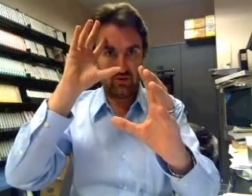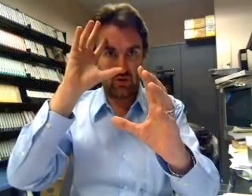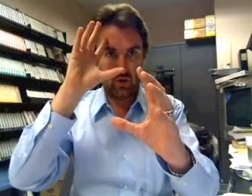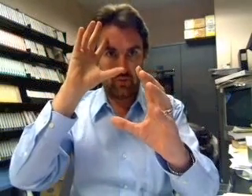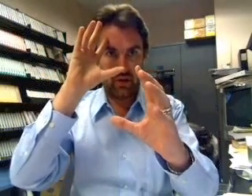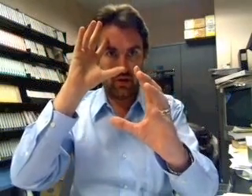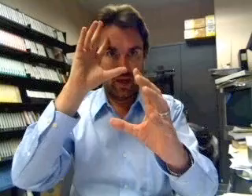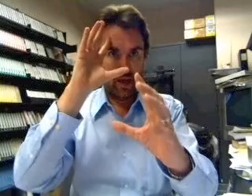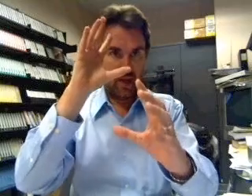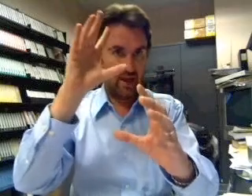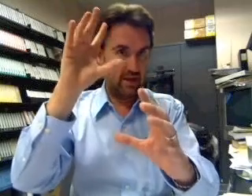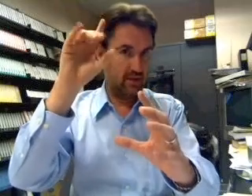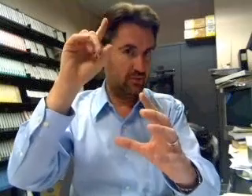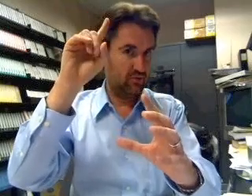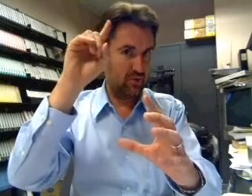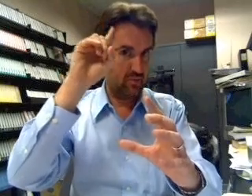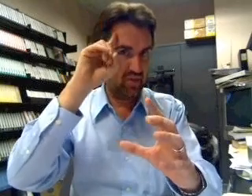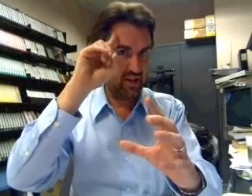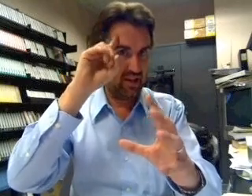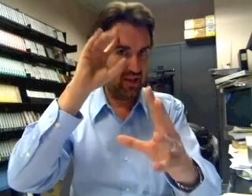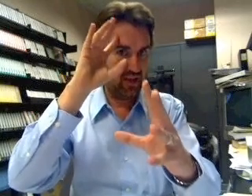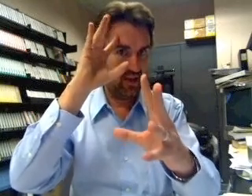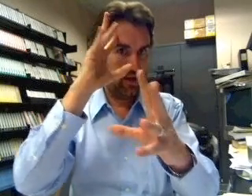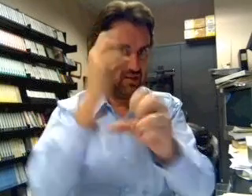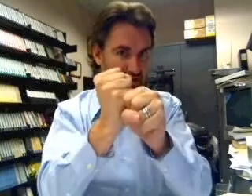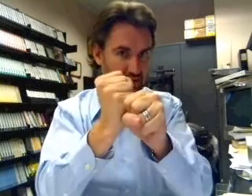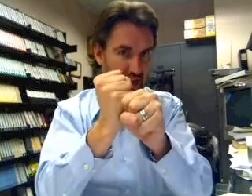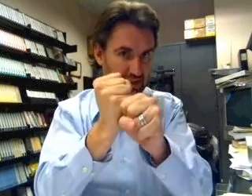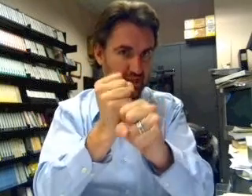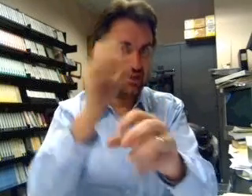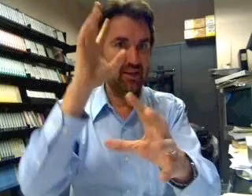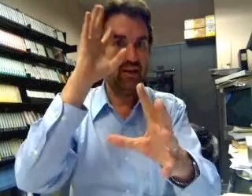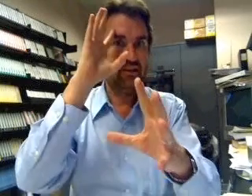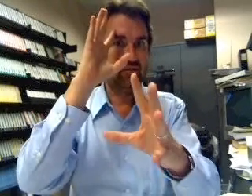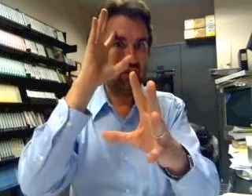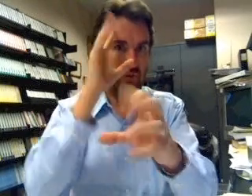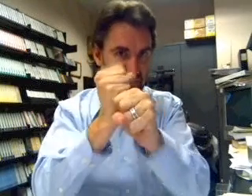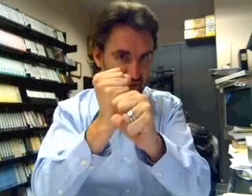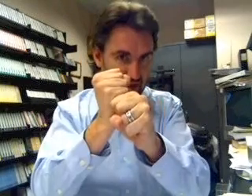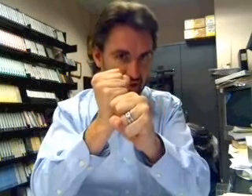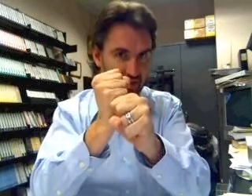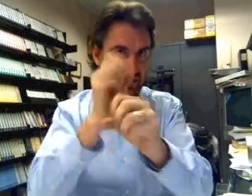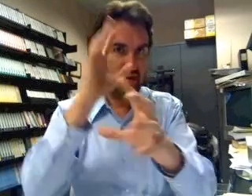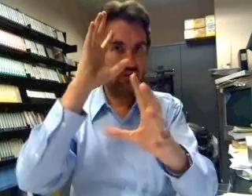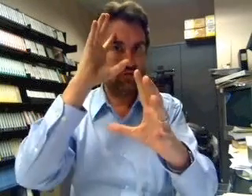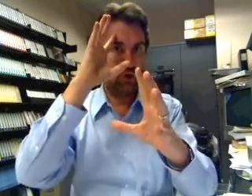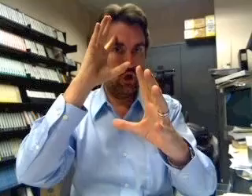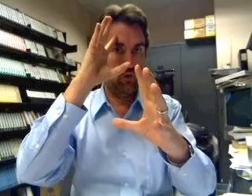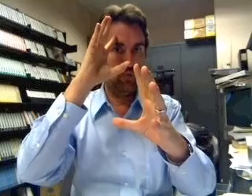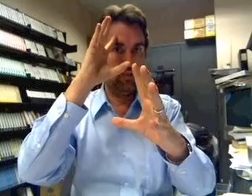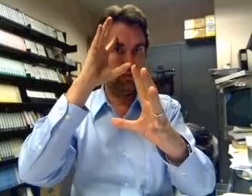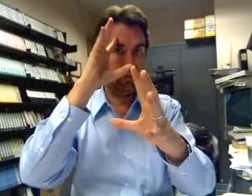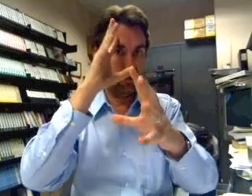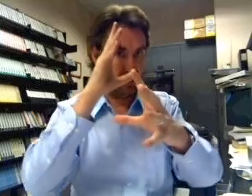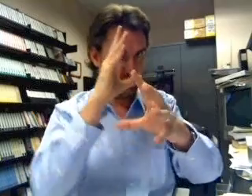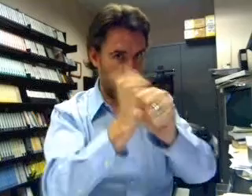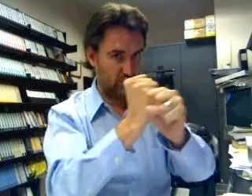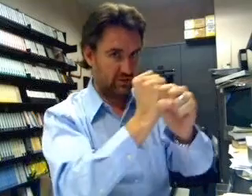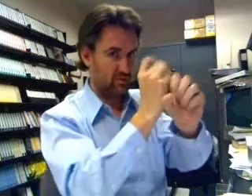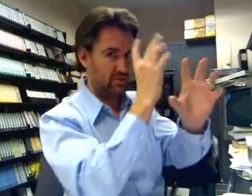are open. And it comes from thinking tightly. So faith. So it opens and closes. I'm going to see if I